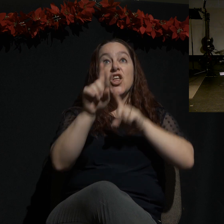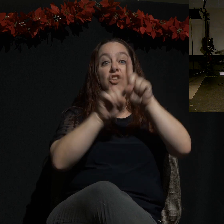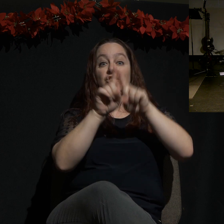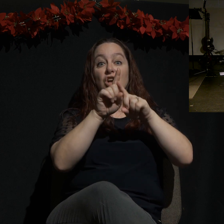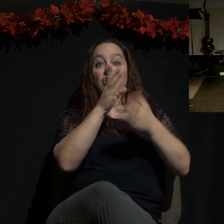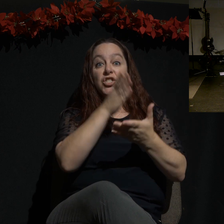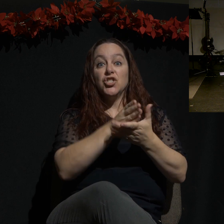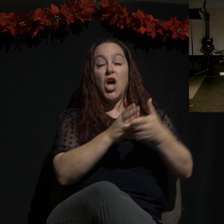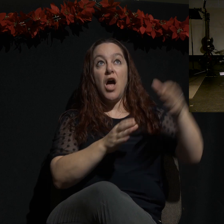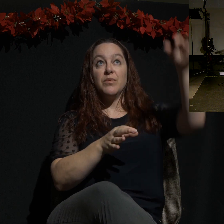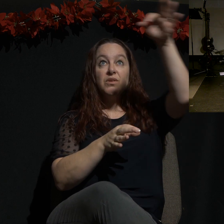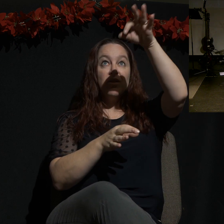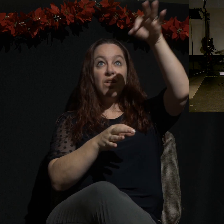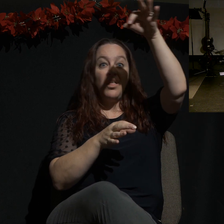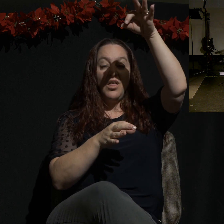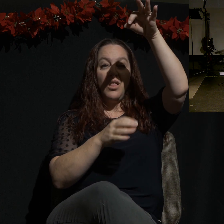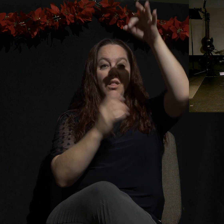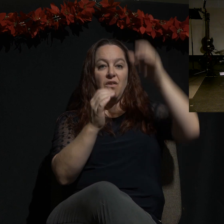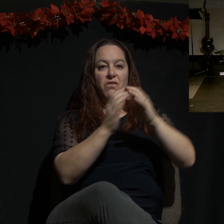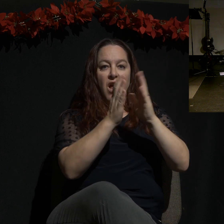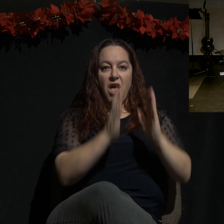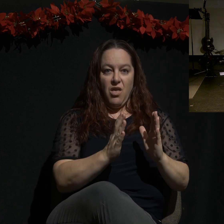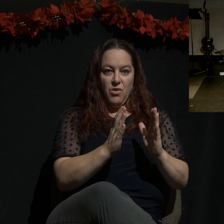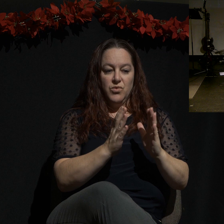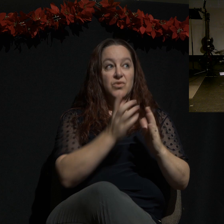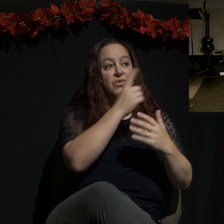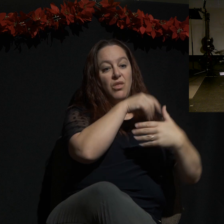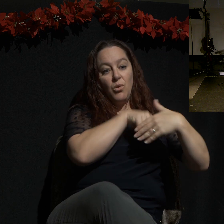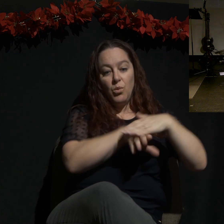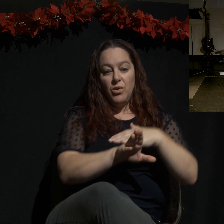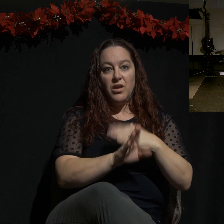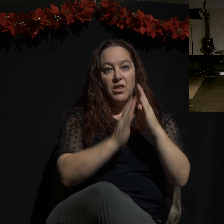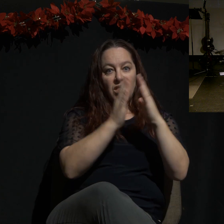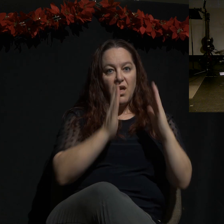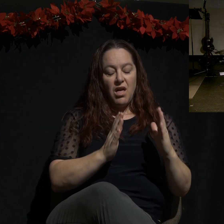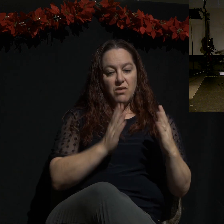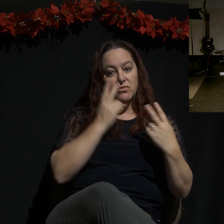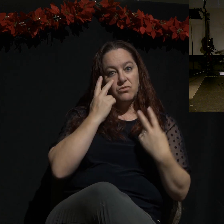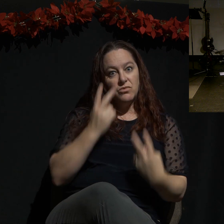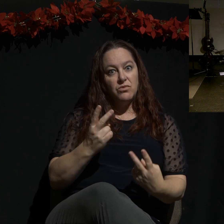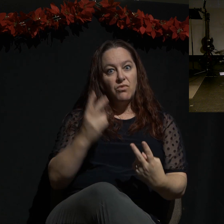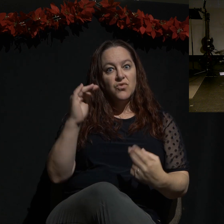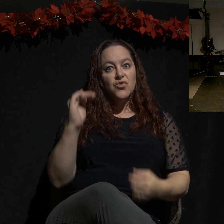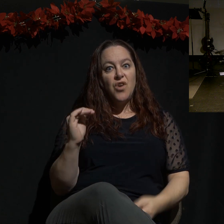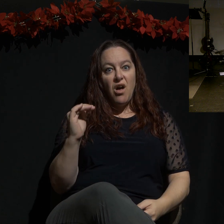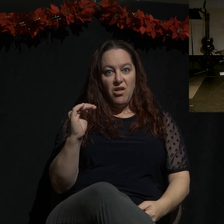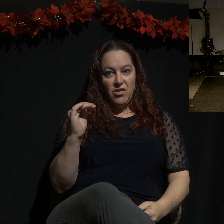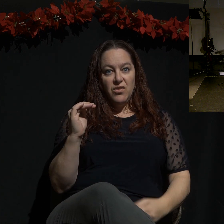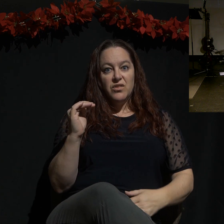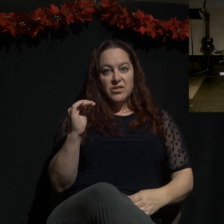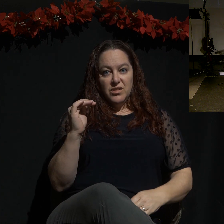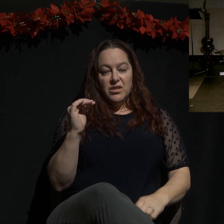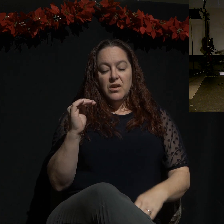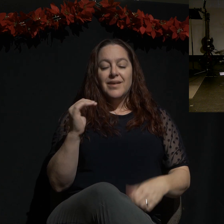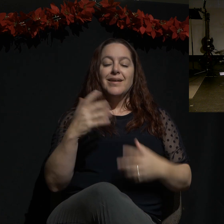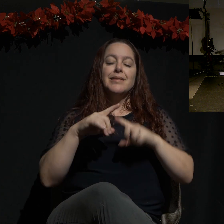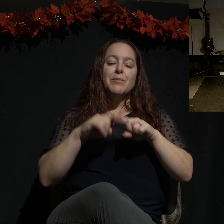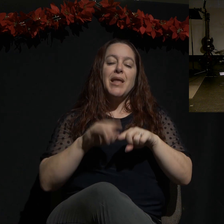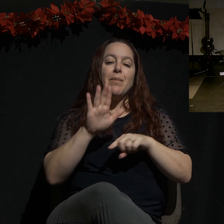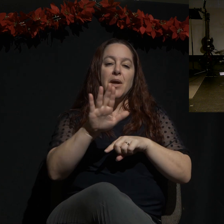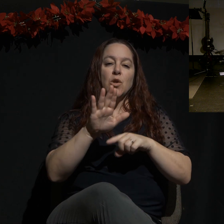stopped over the house. They went into the house, they saw the child, and depending